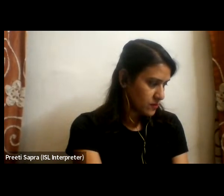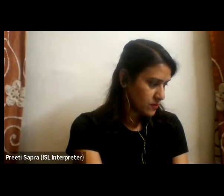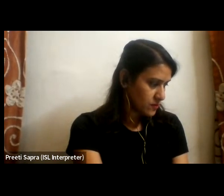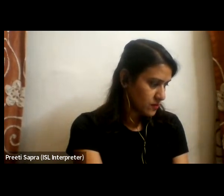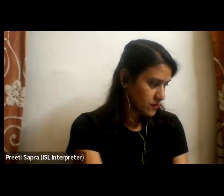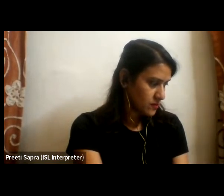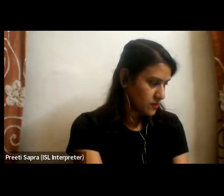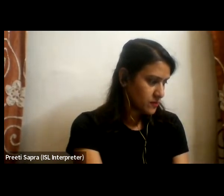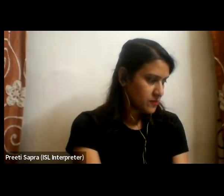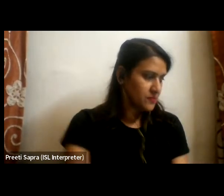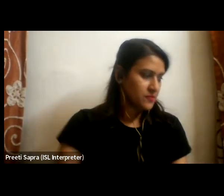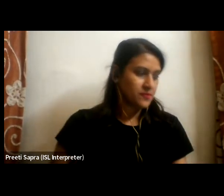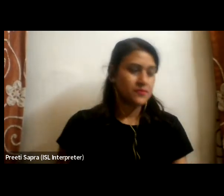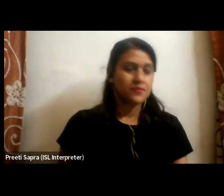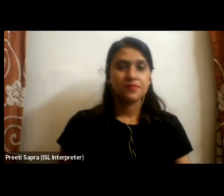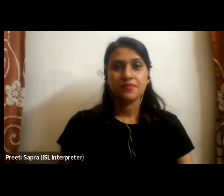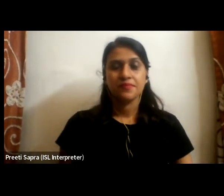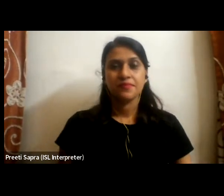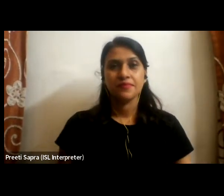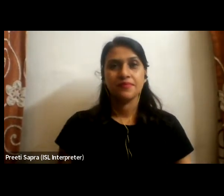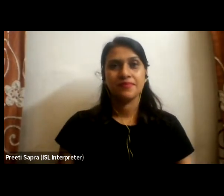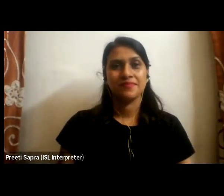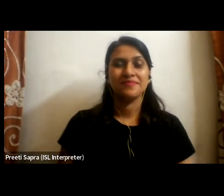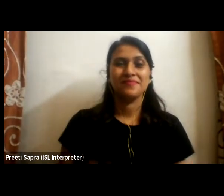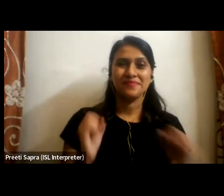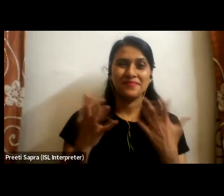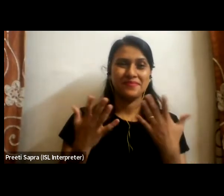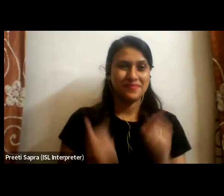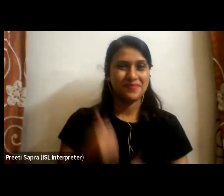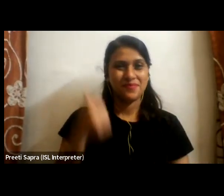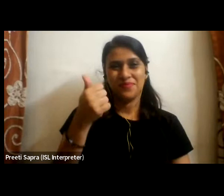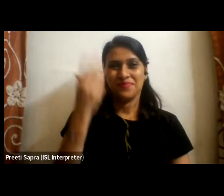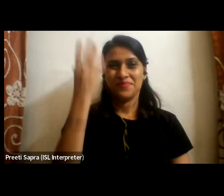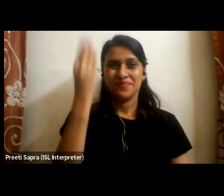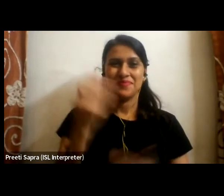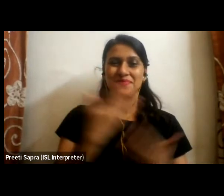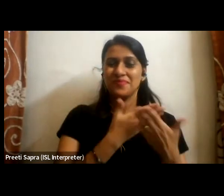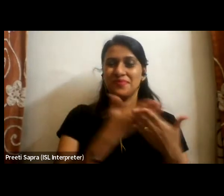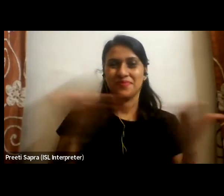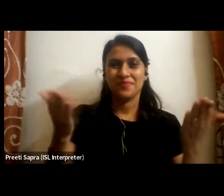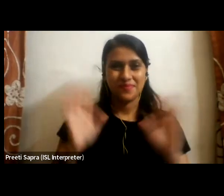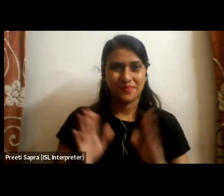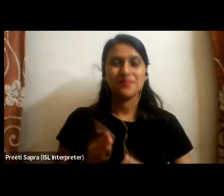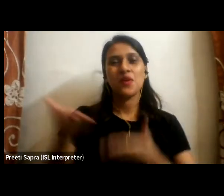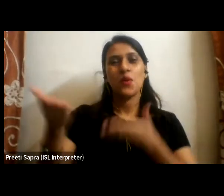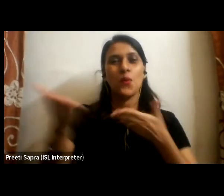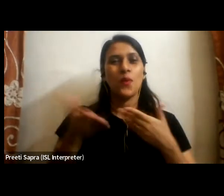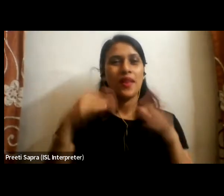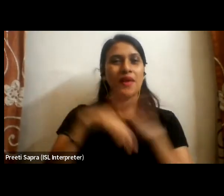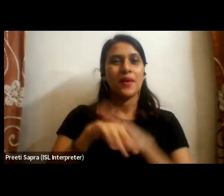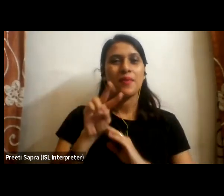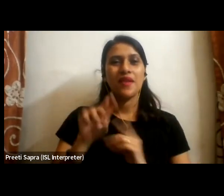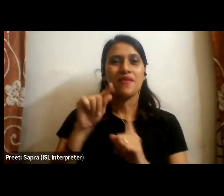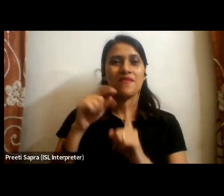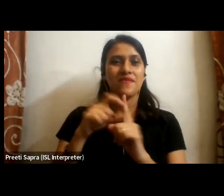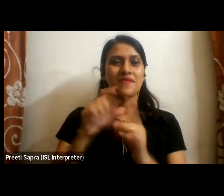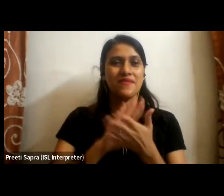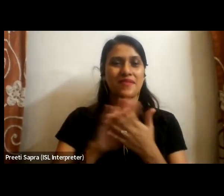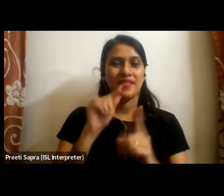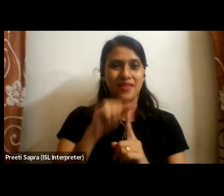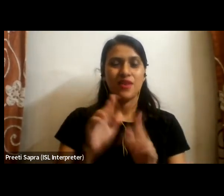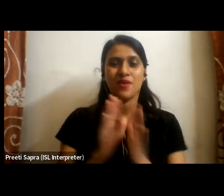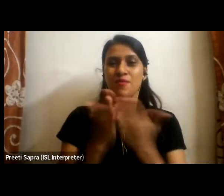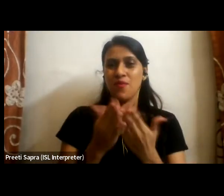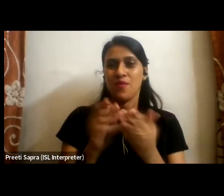All right. Good evening, everyone. Welcome to Vidhi Book Adda. I'm Deepika